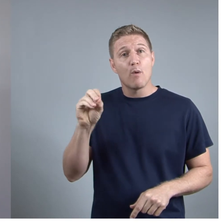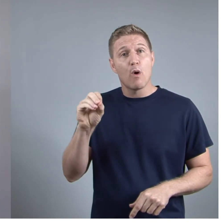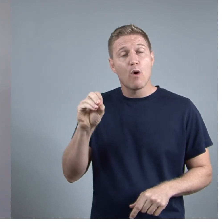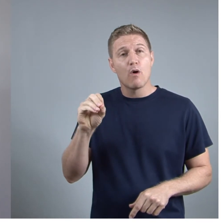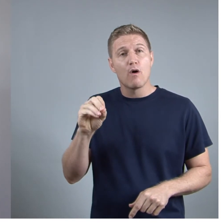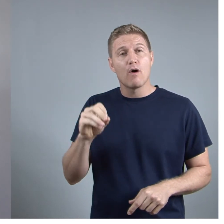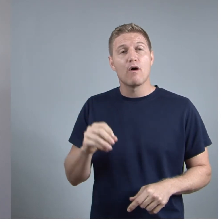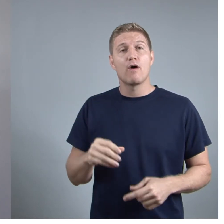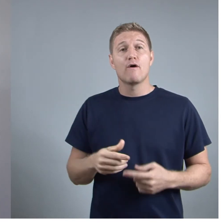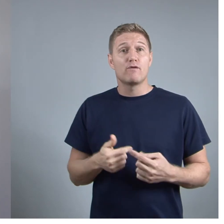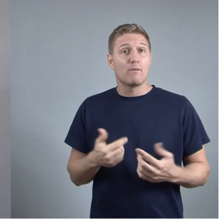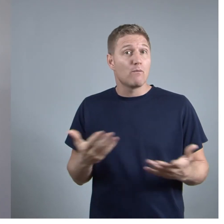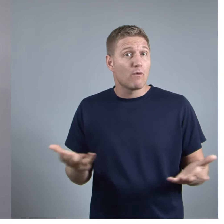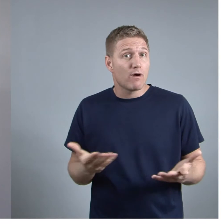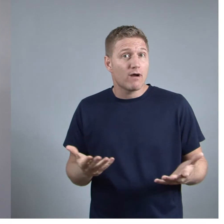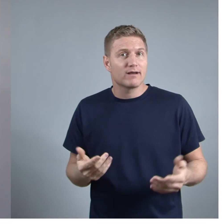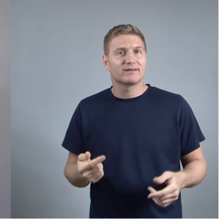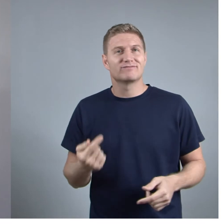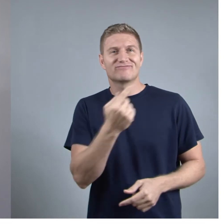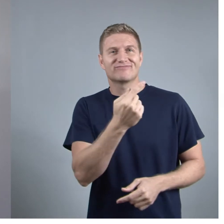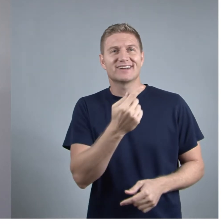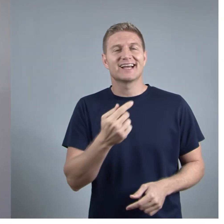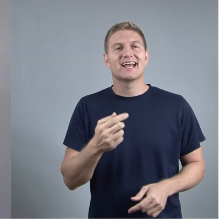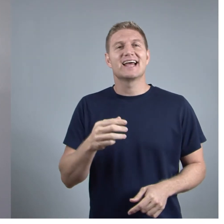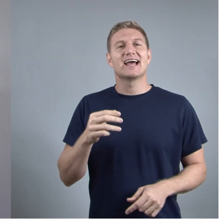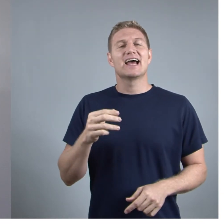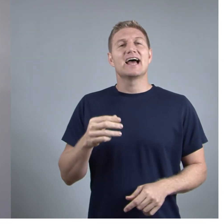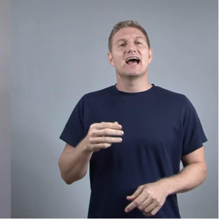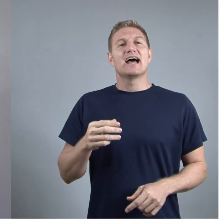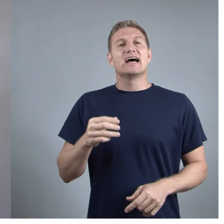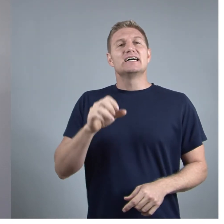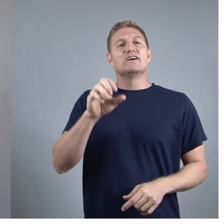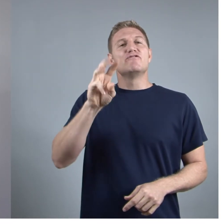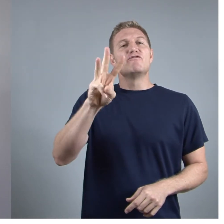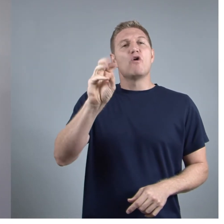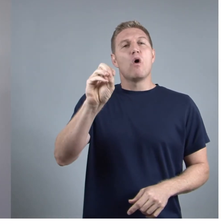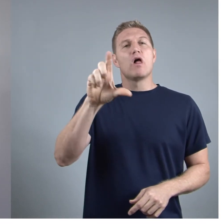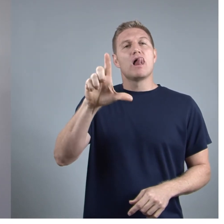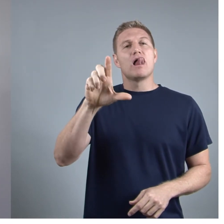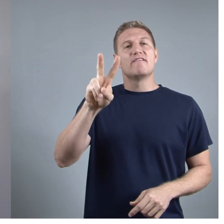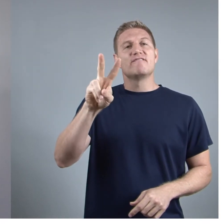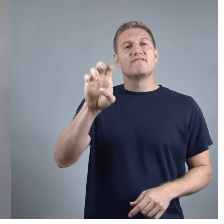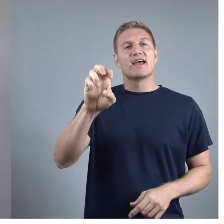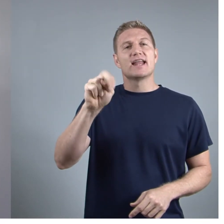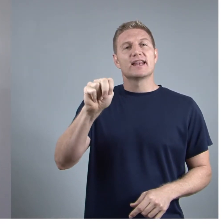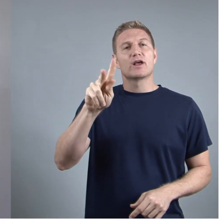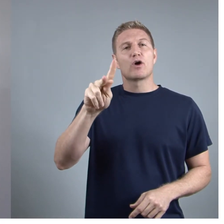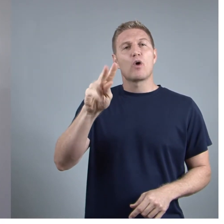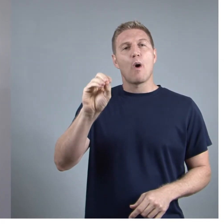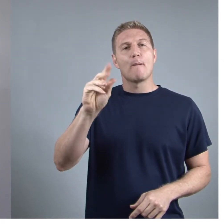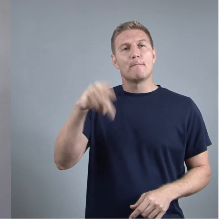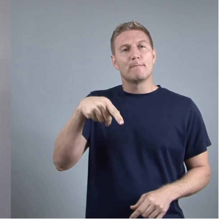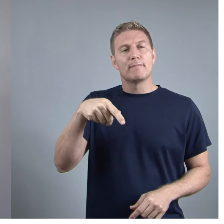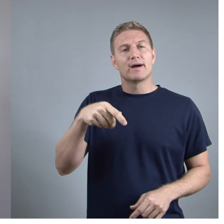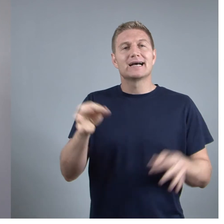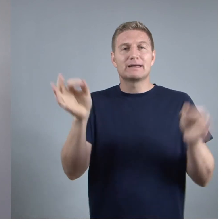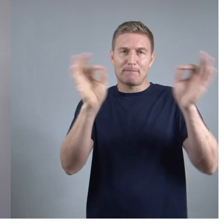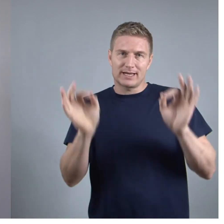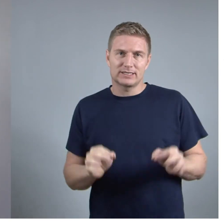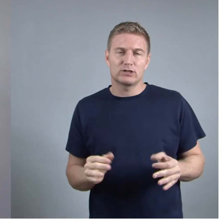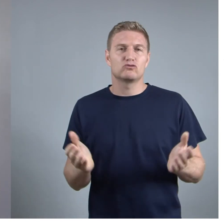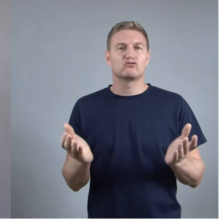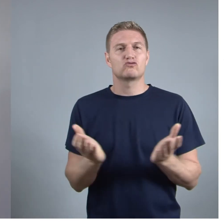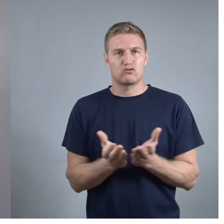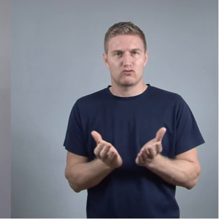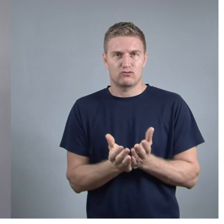School. He is an assistant teacher, a deaf assistant teacher, and he's exceptionally